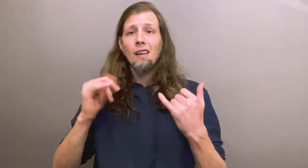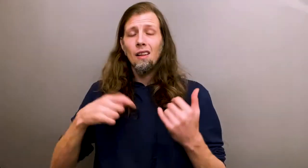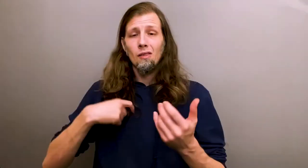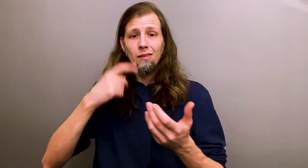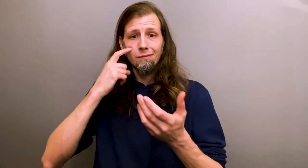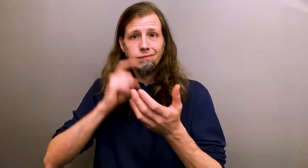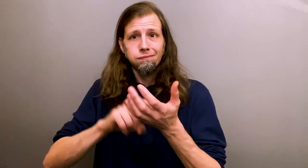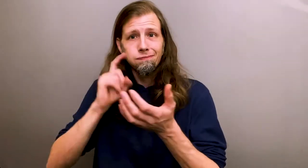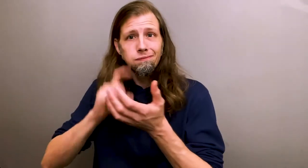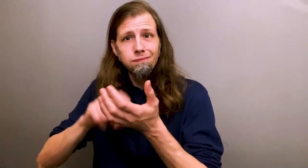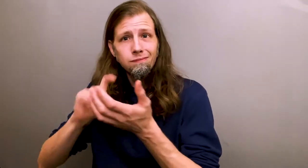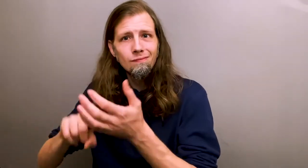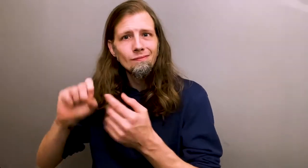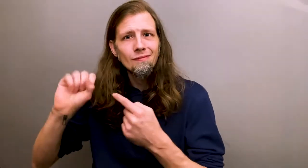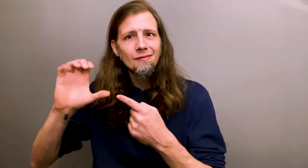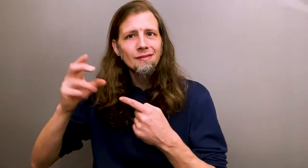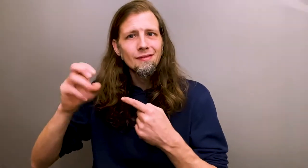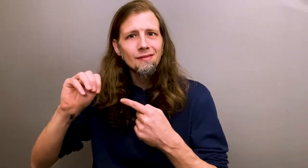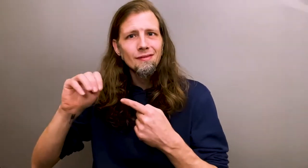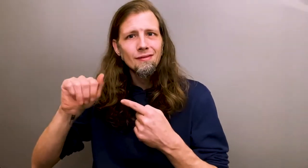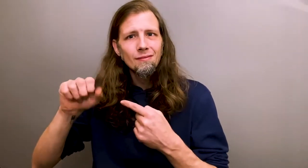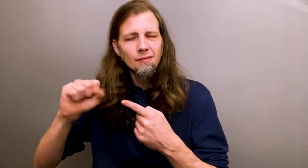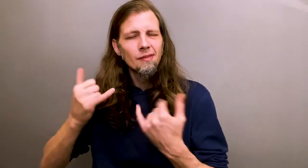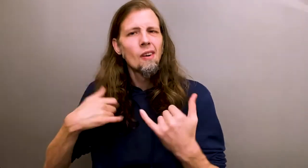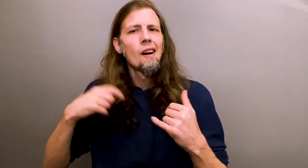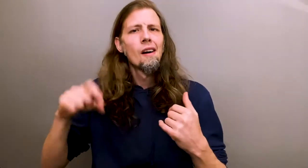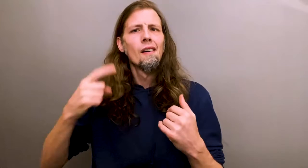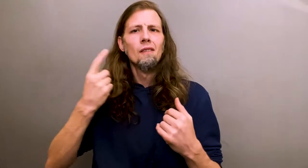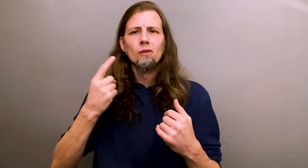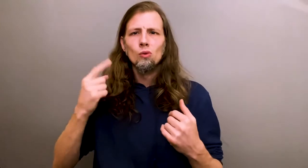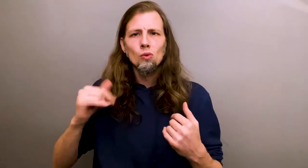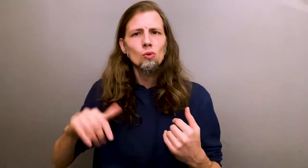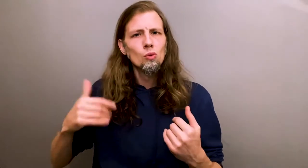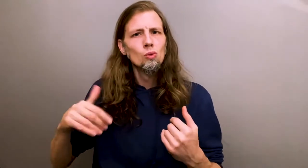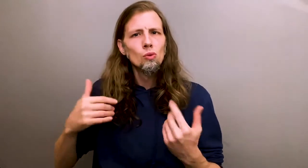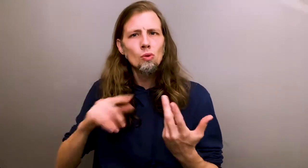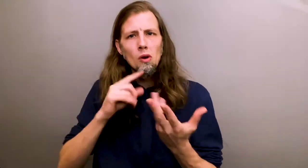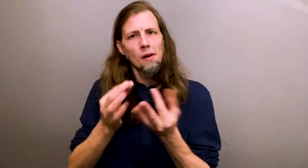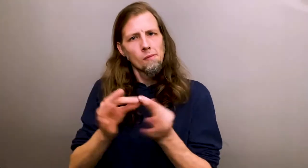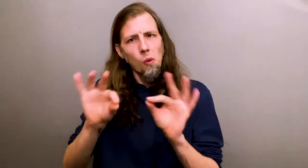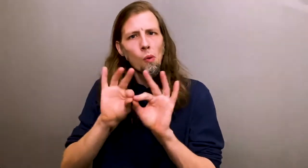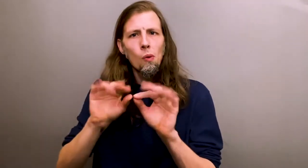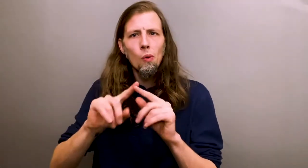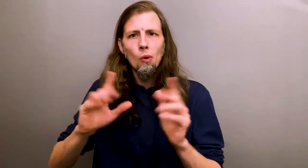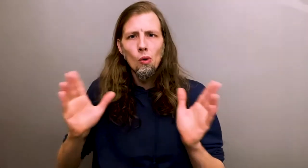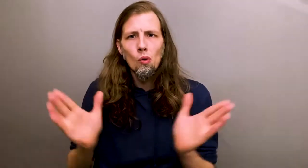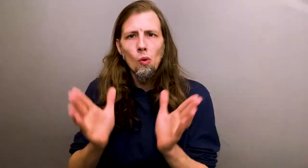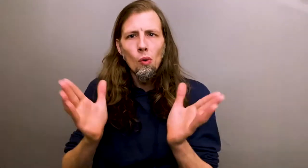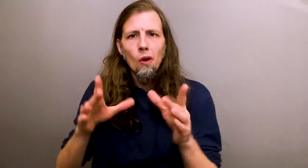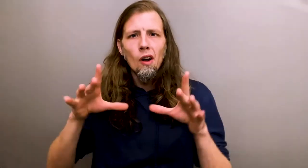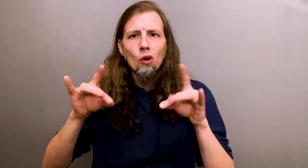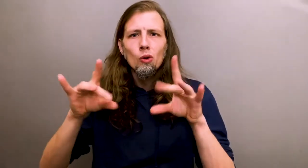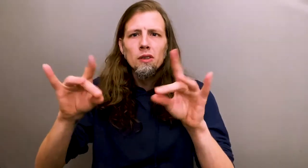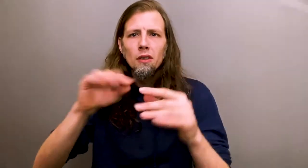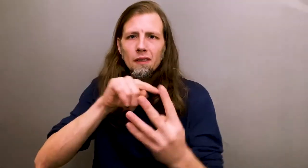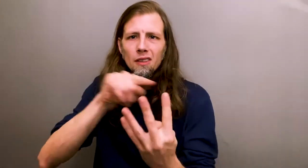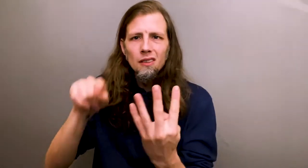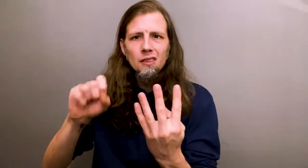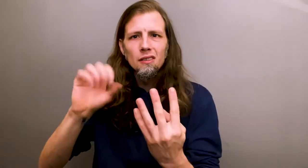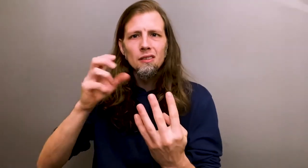Now that I've covered each of these schemas, it's important for us to think about how we can foster growth and acquisition of knowledge